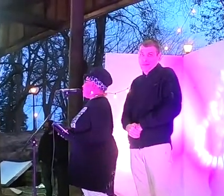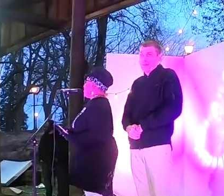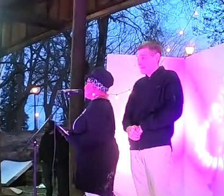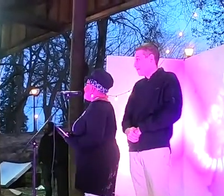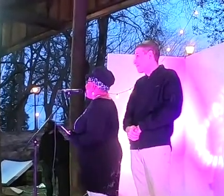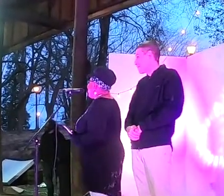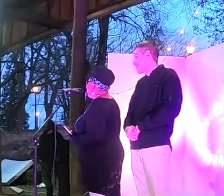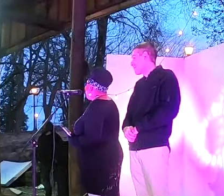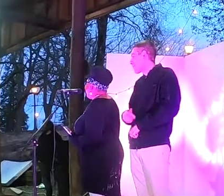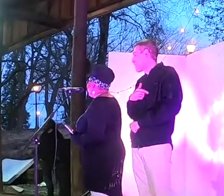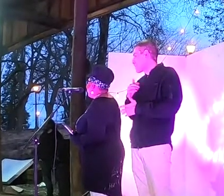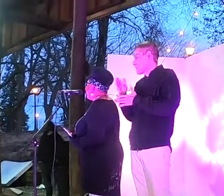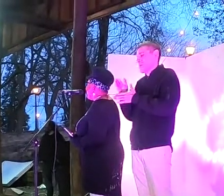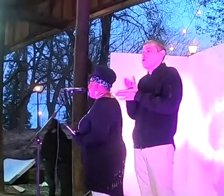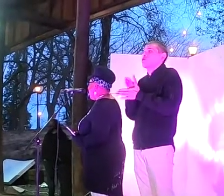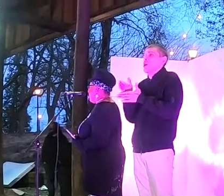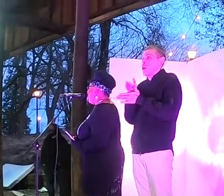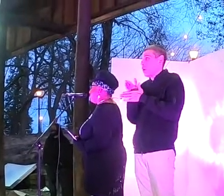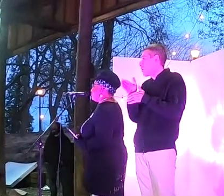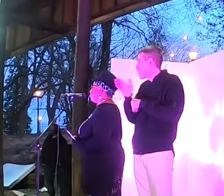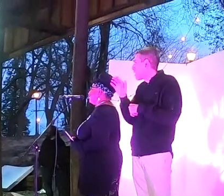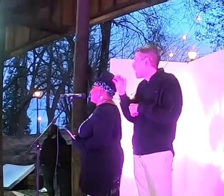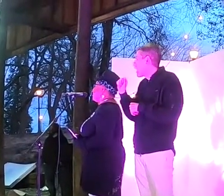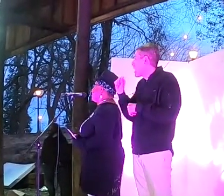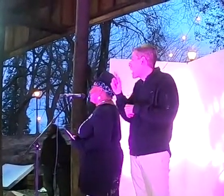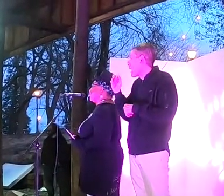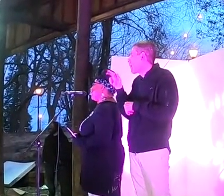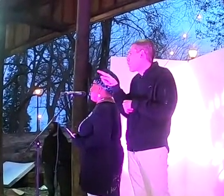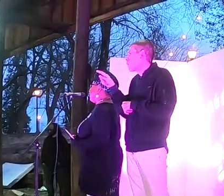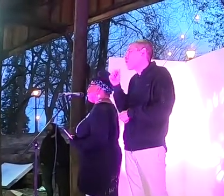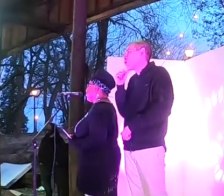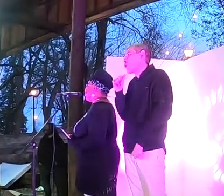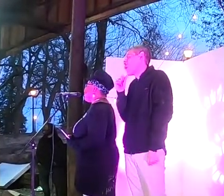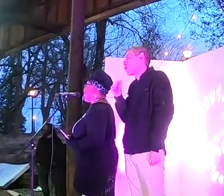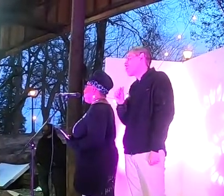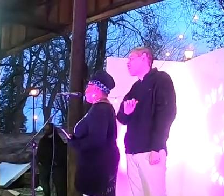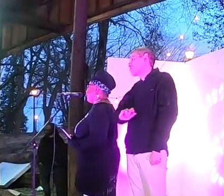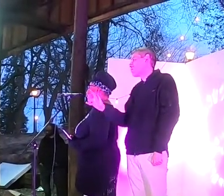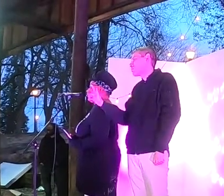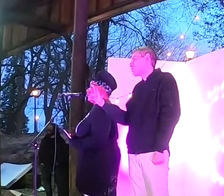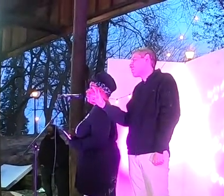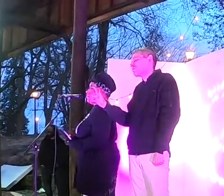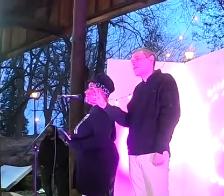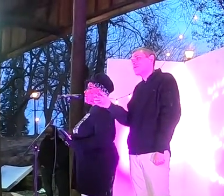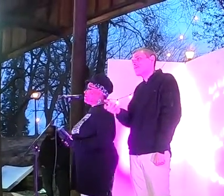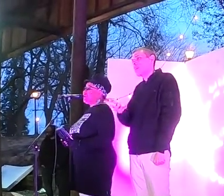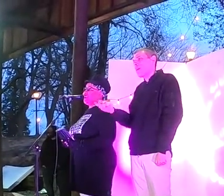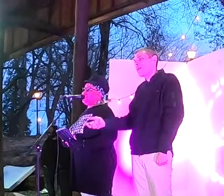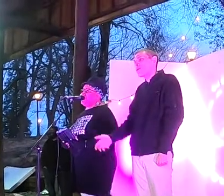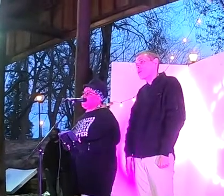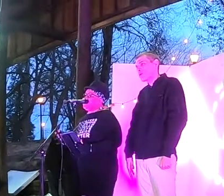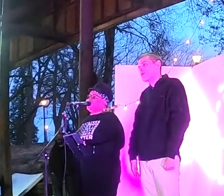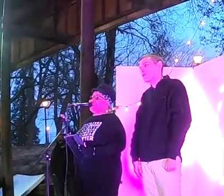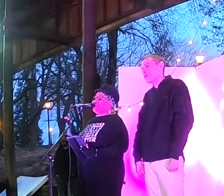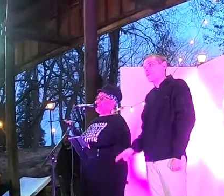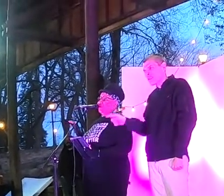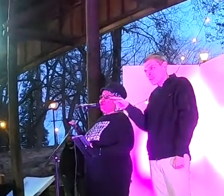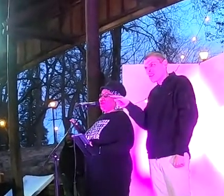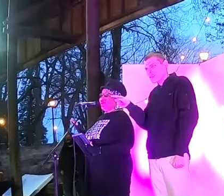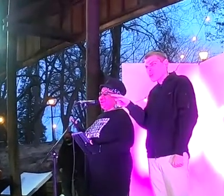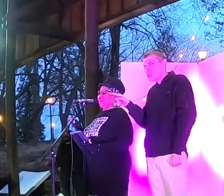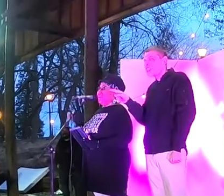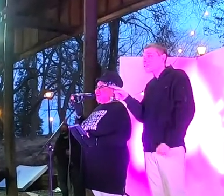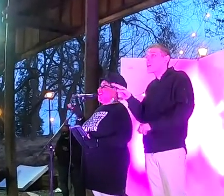So I'm gonna share, and Amber, there you go. Girl, you know I love you so much. She is such, isn't she